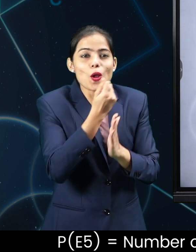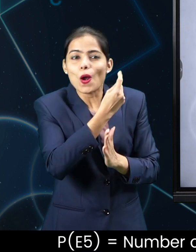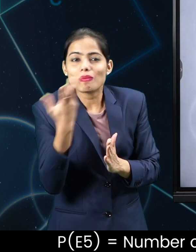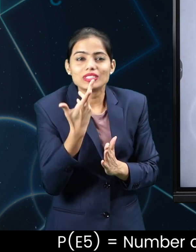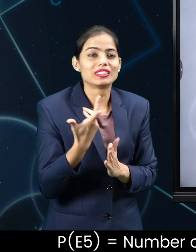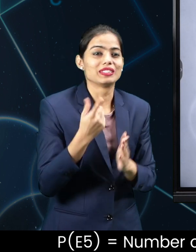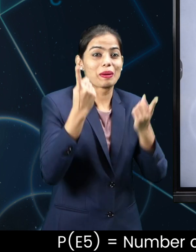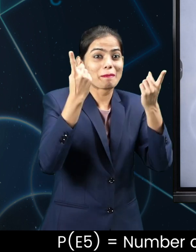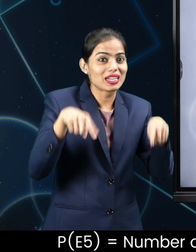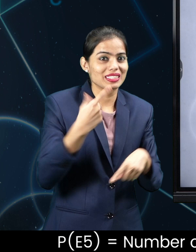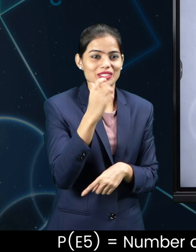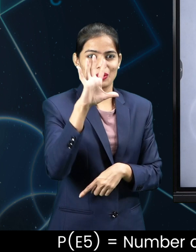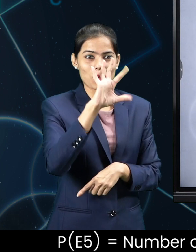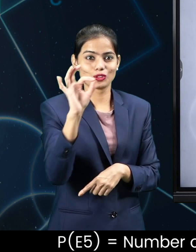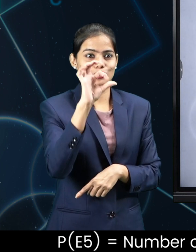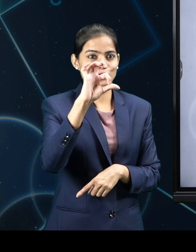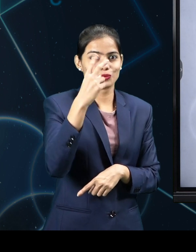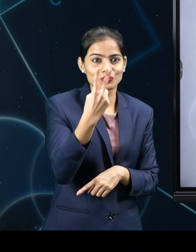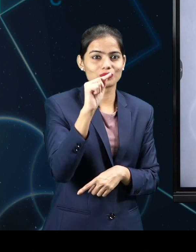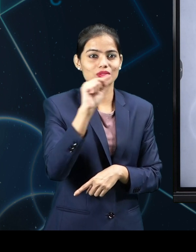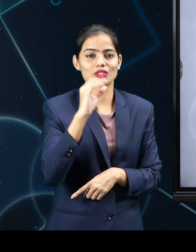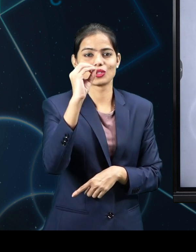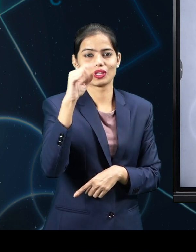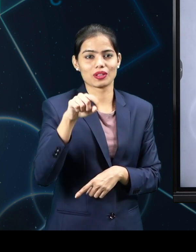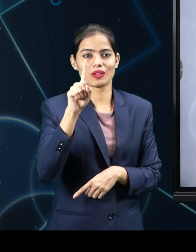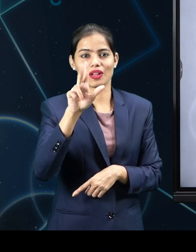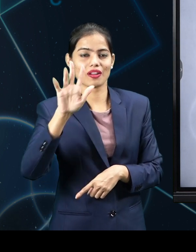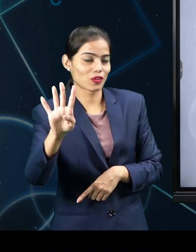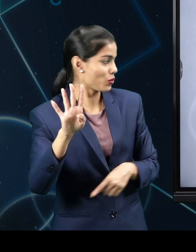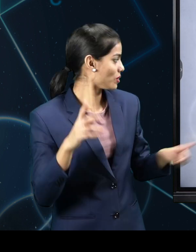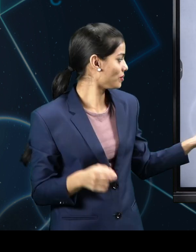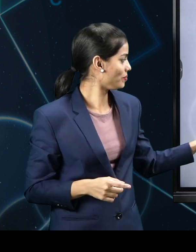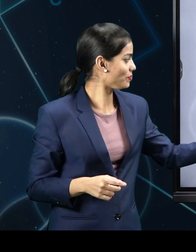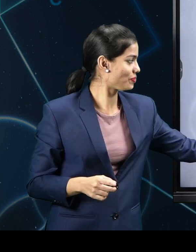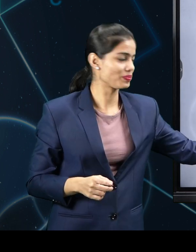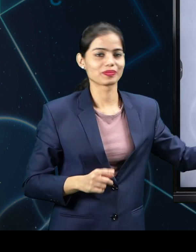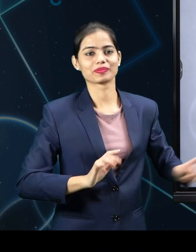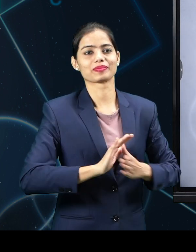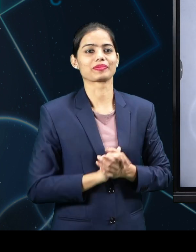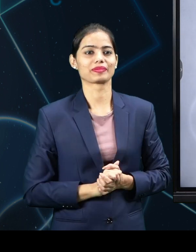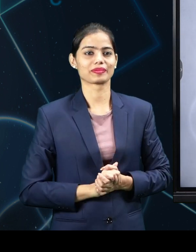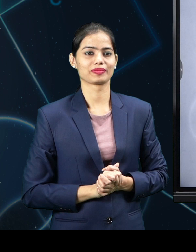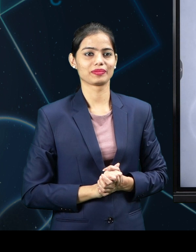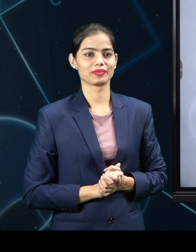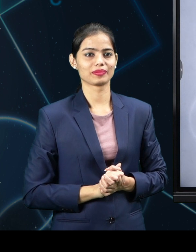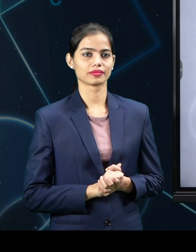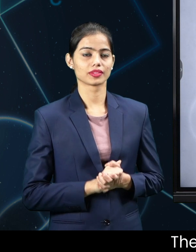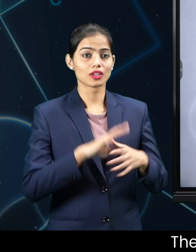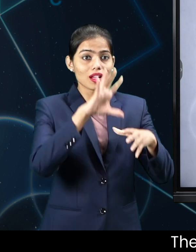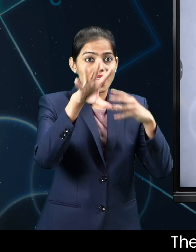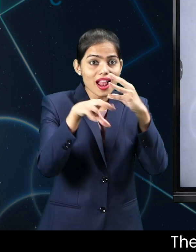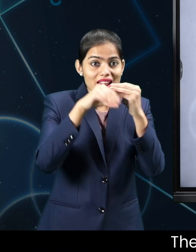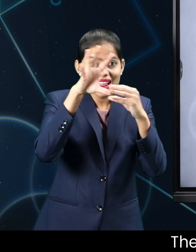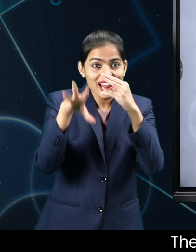times read recorded by total number of spins is equal to 92 divided by 500 is equal to 0.184.